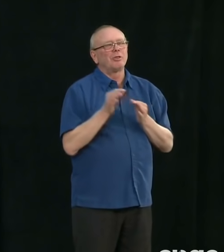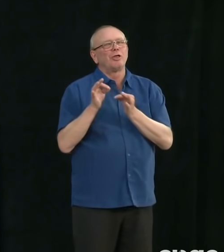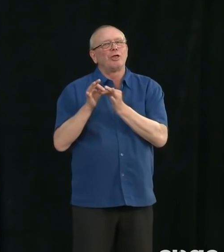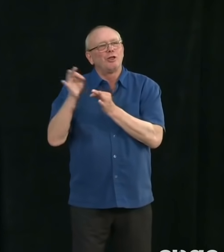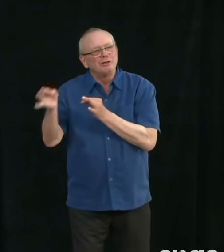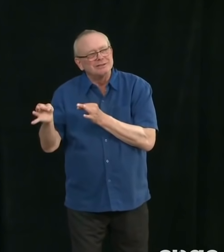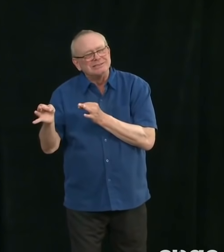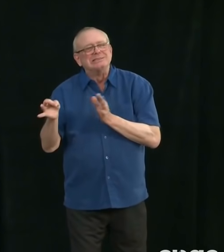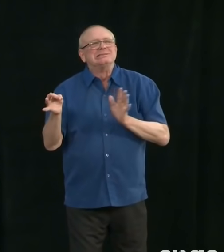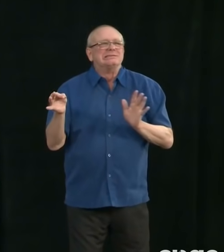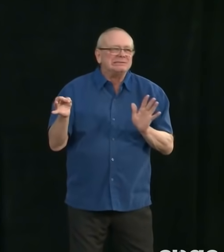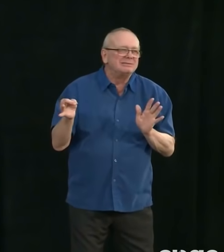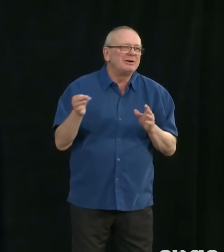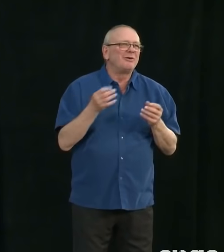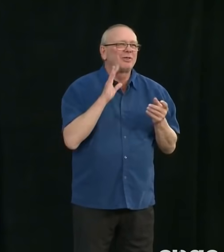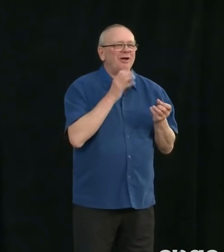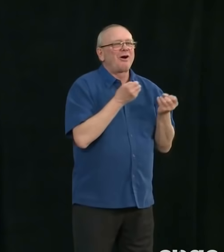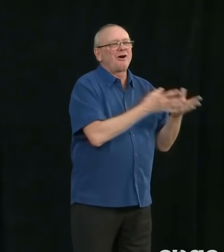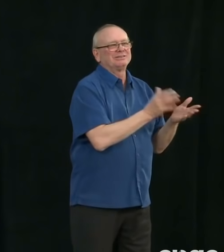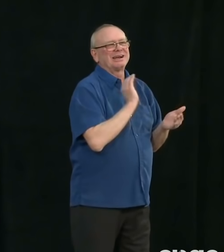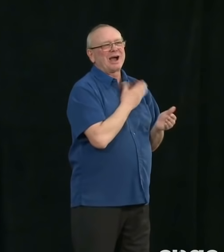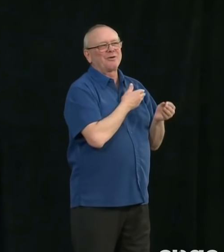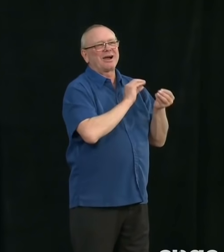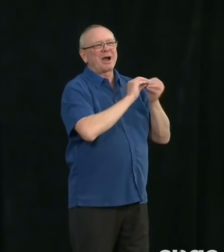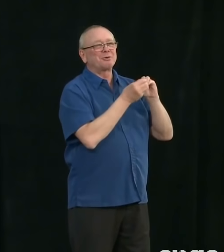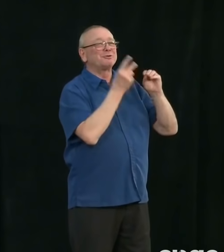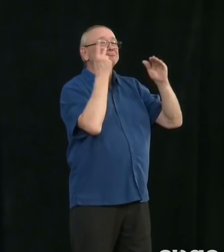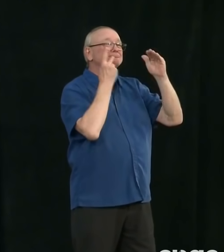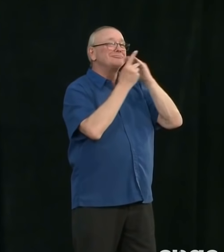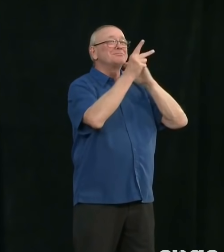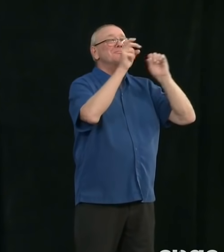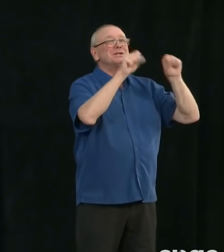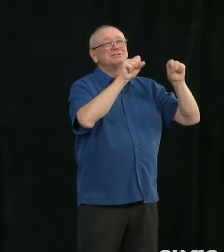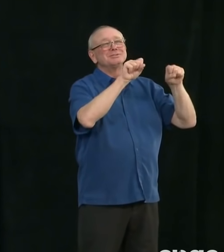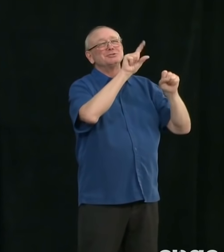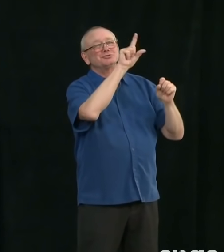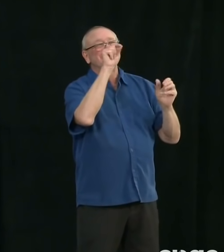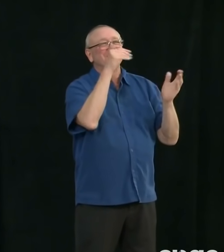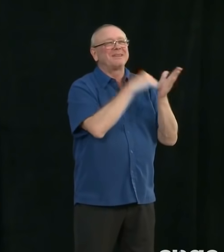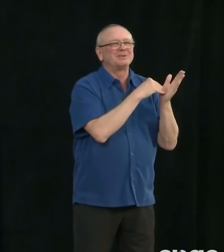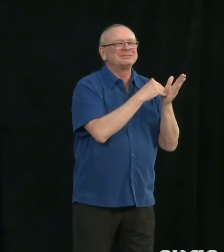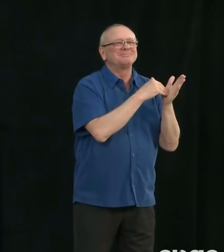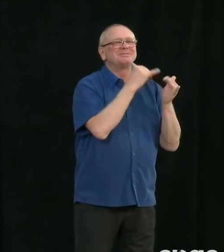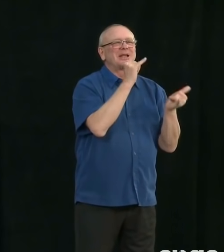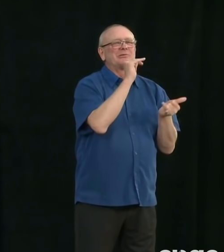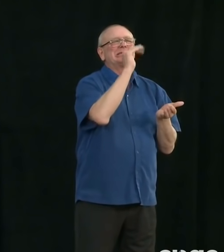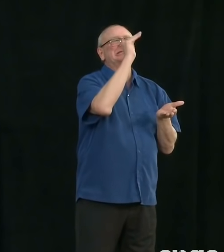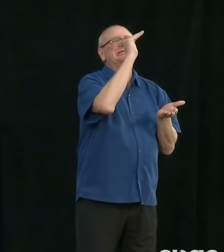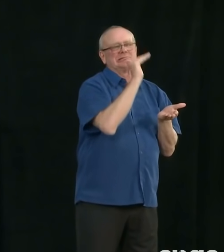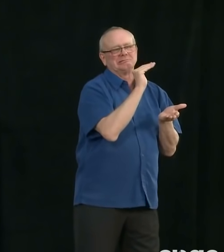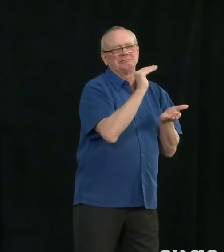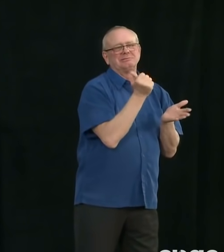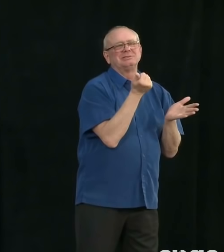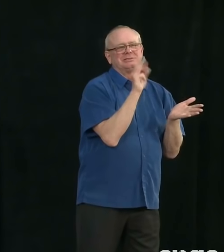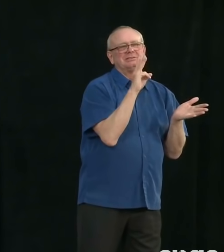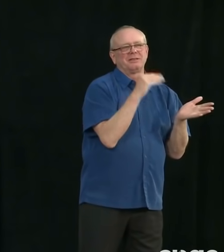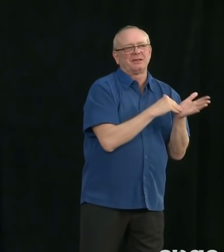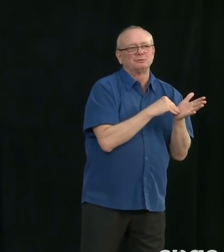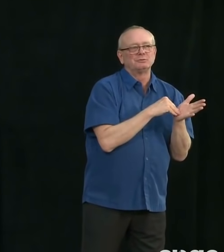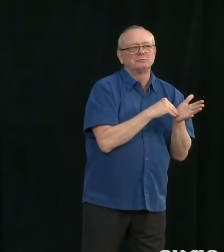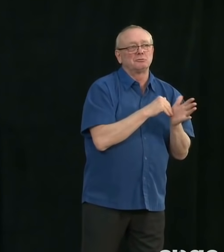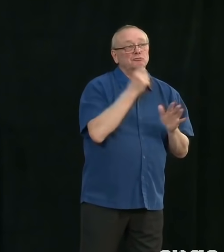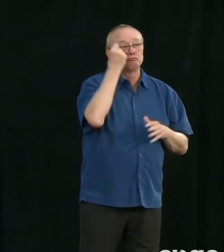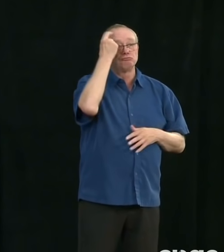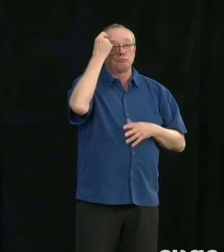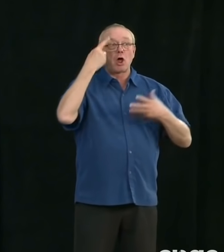delivery dates has shifted the anticipated total number and the timelines slightly. But again, the equipment has been procured and ordered. It's just